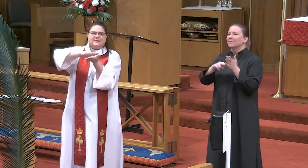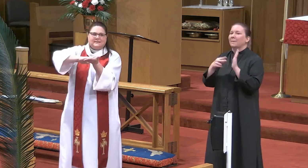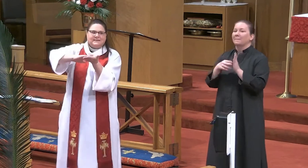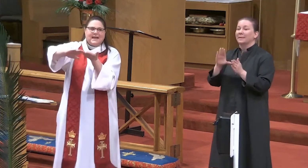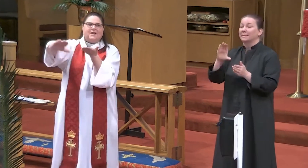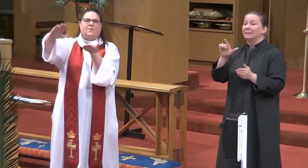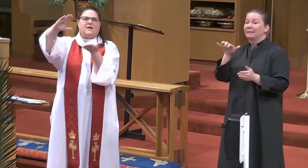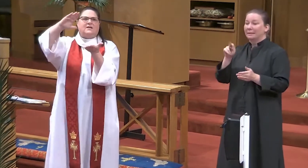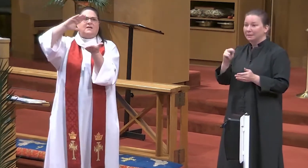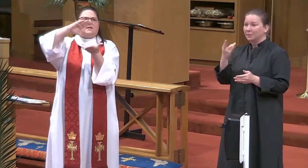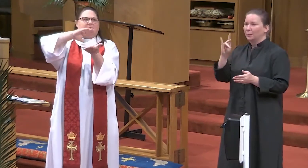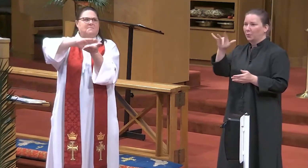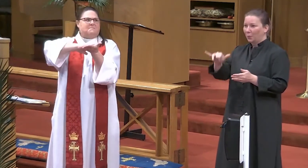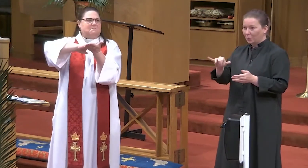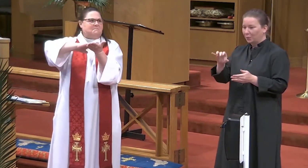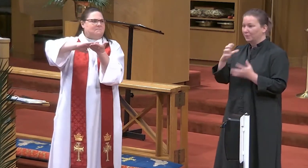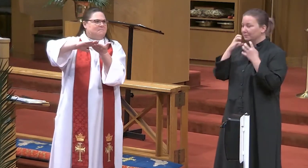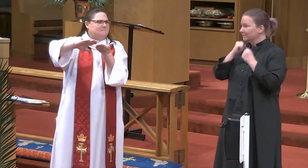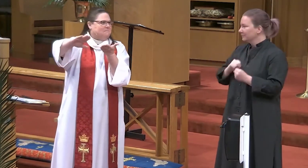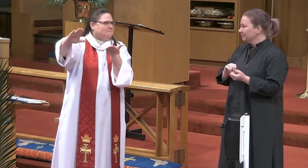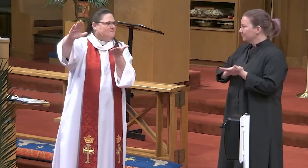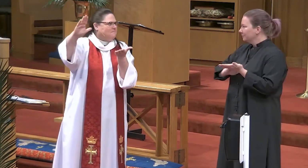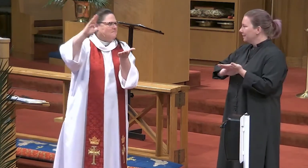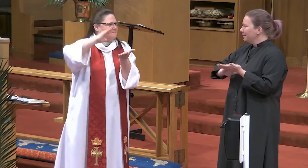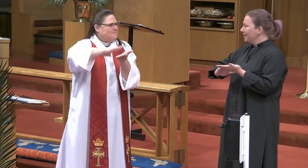holy, sacred,